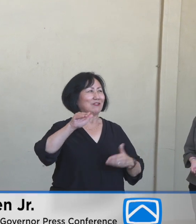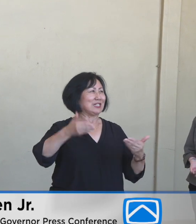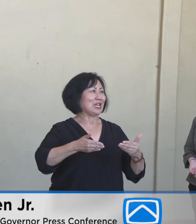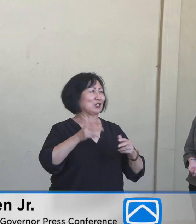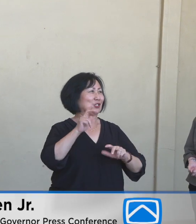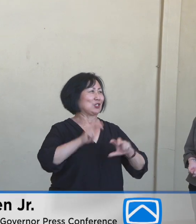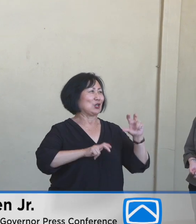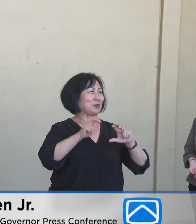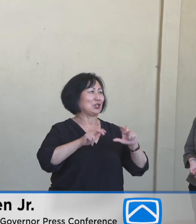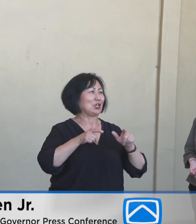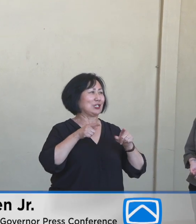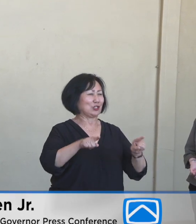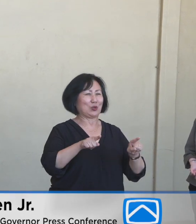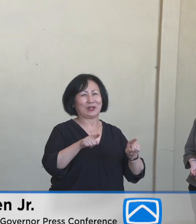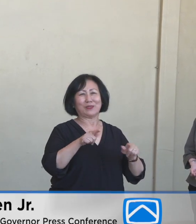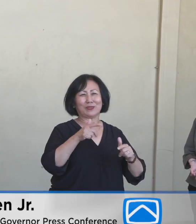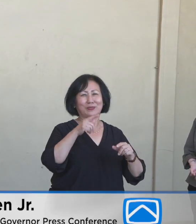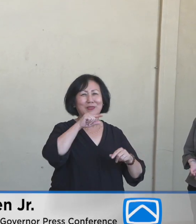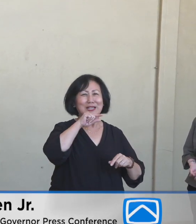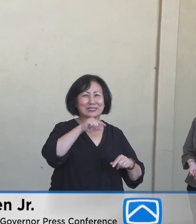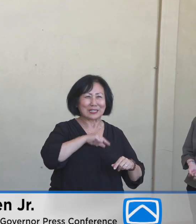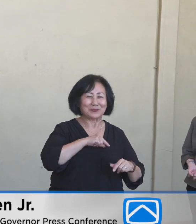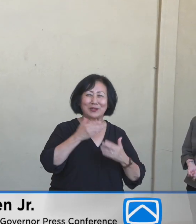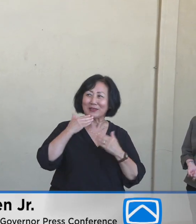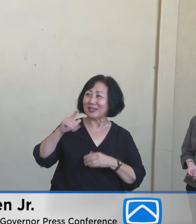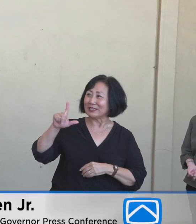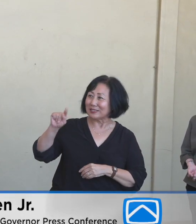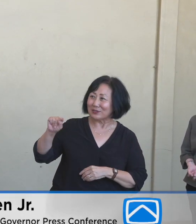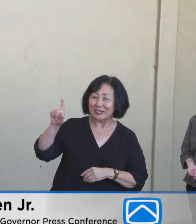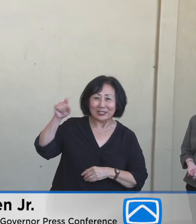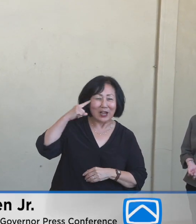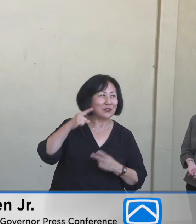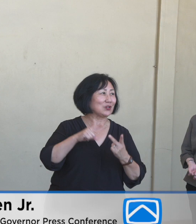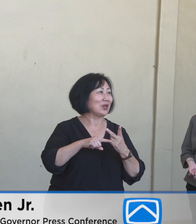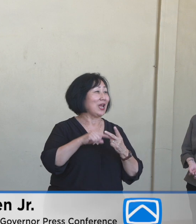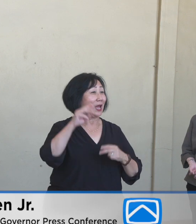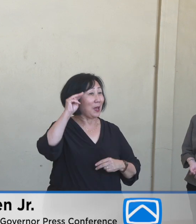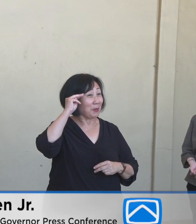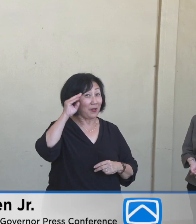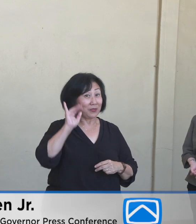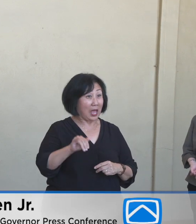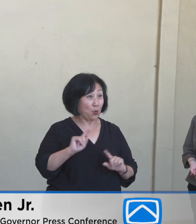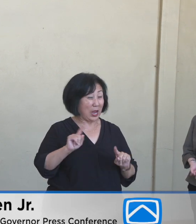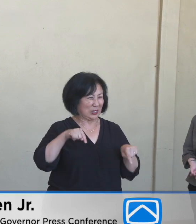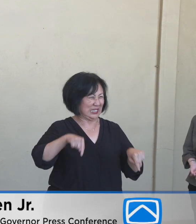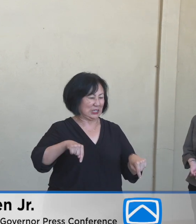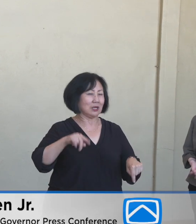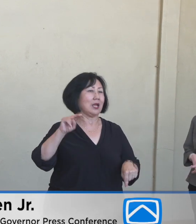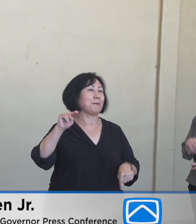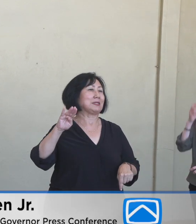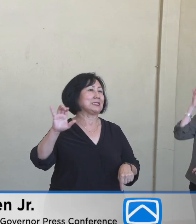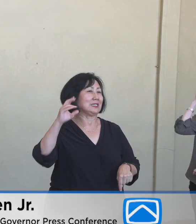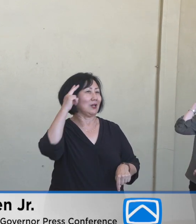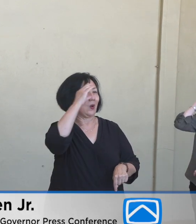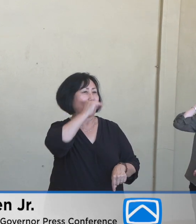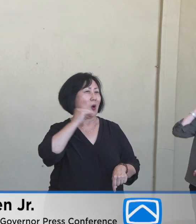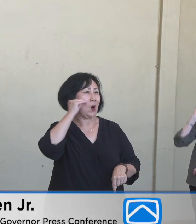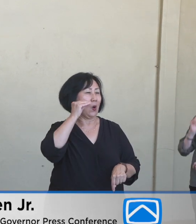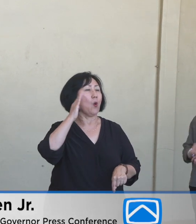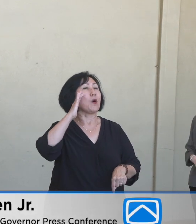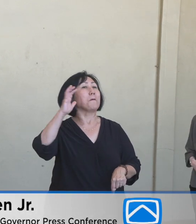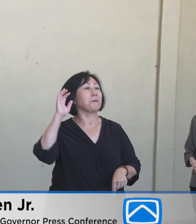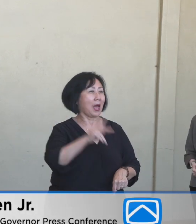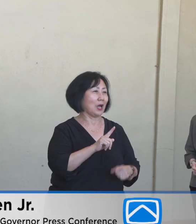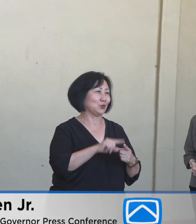to Mayor Blangiardi and the governor, and the lieutenant governor, that tournament will be played at the Stan Sheriff Center with a commitment that they'll return to